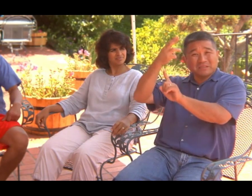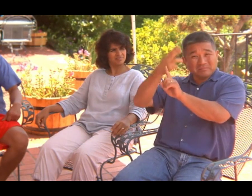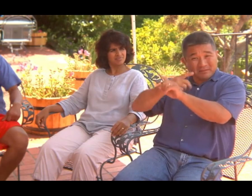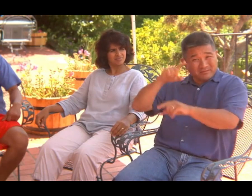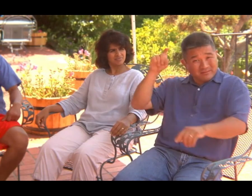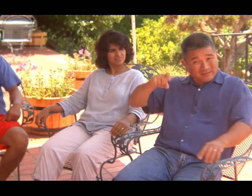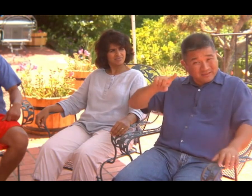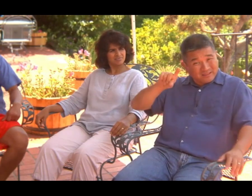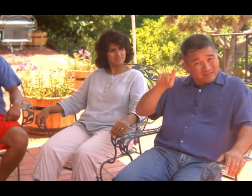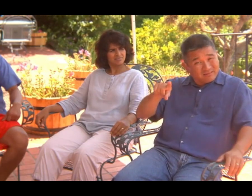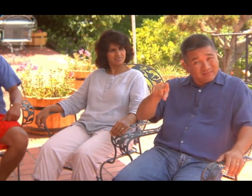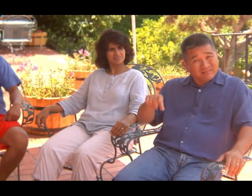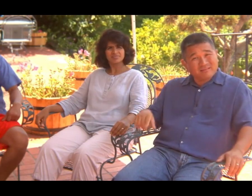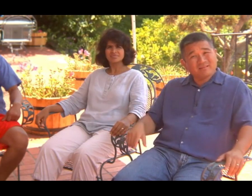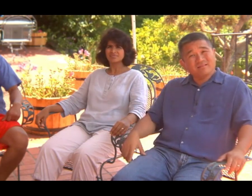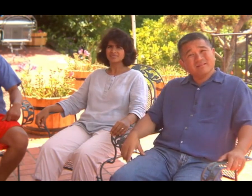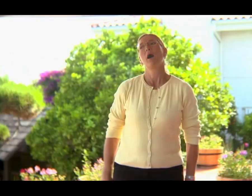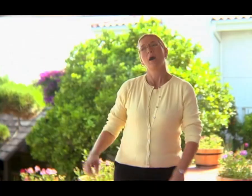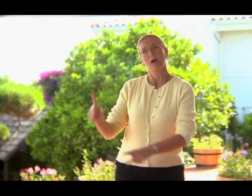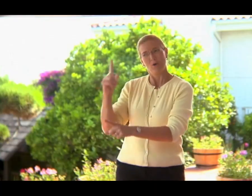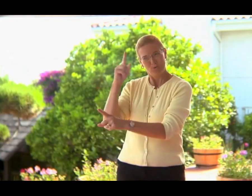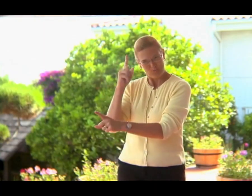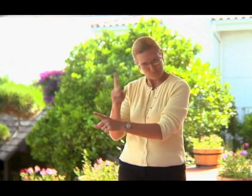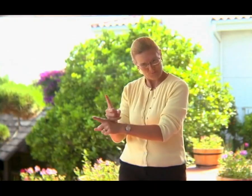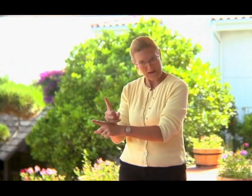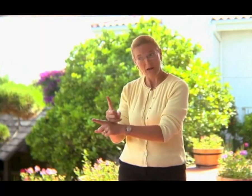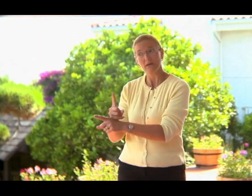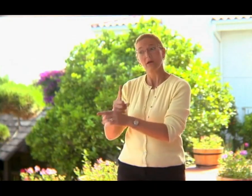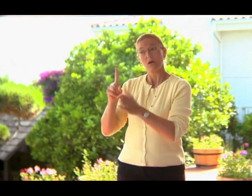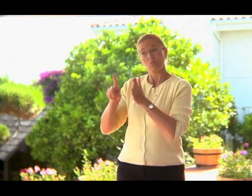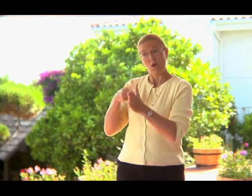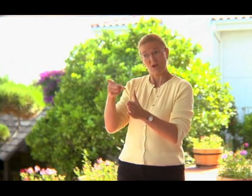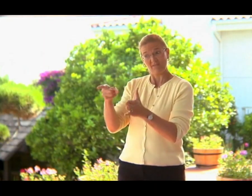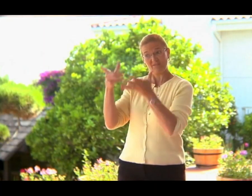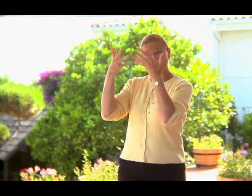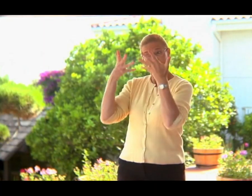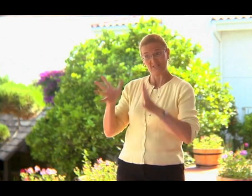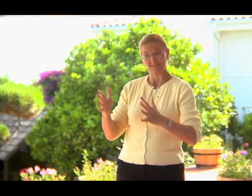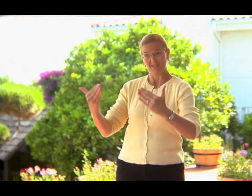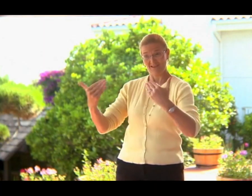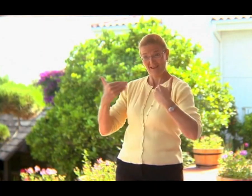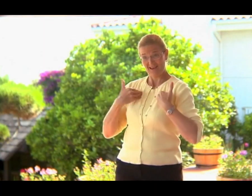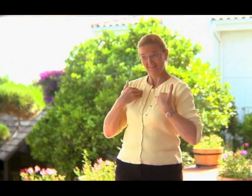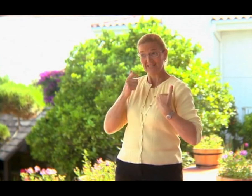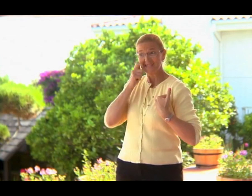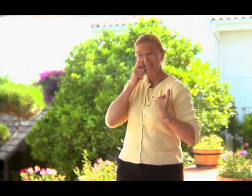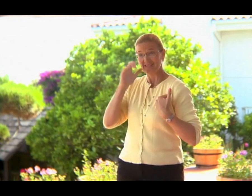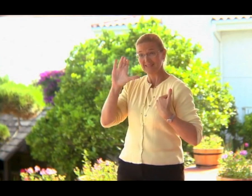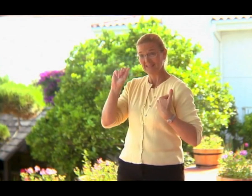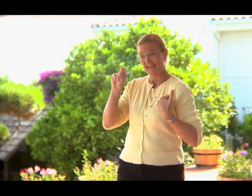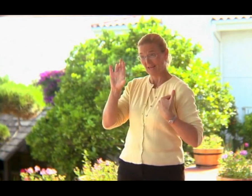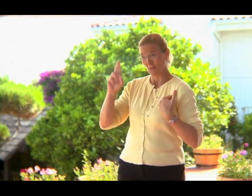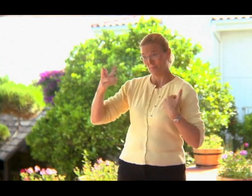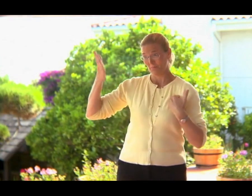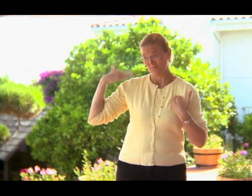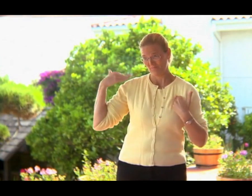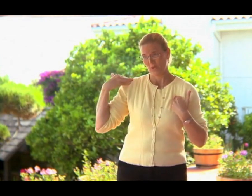Is that really necessary? That's about right. Once you've had one skin cancer, you are at increased risk to